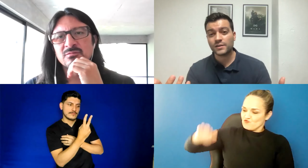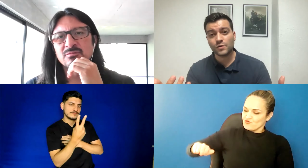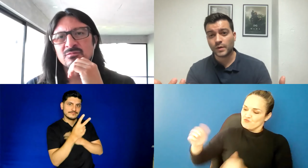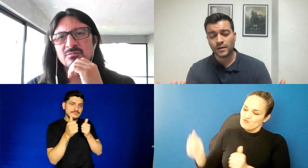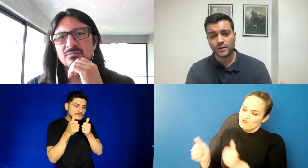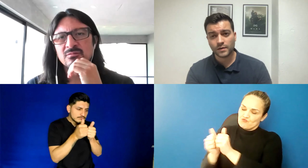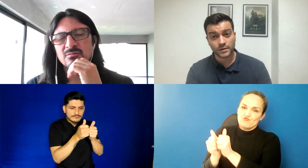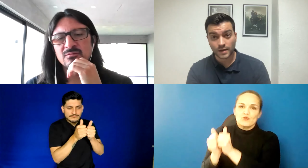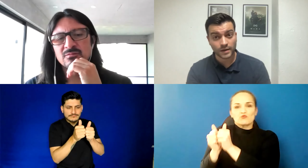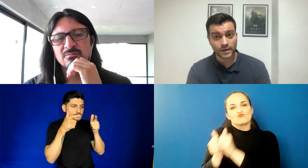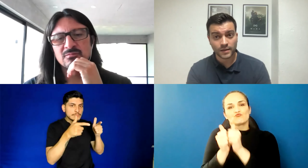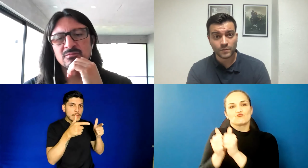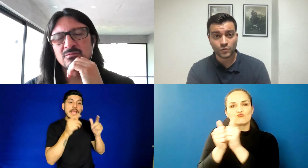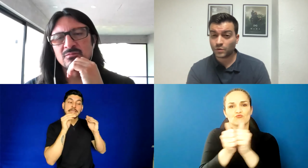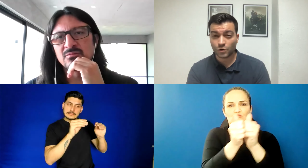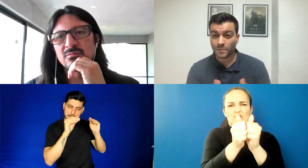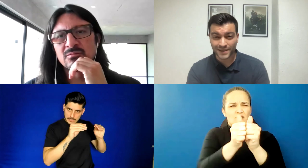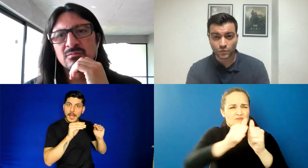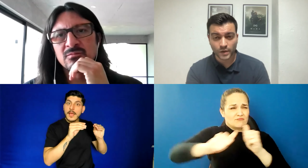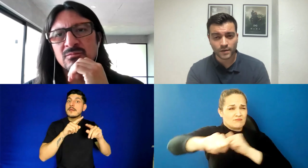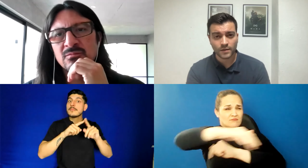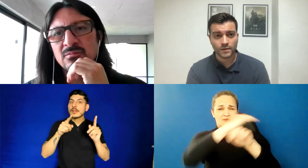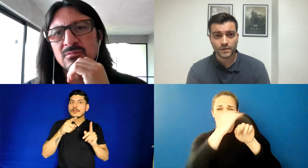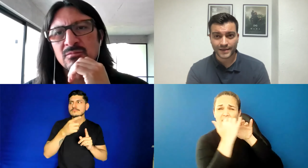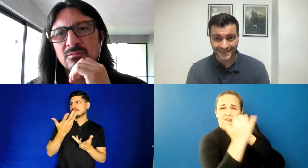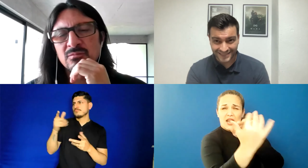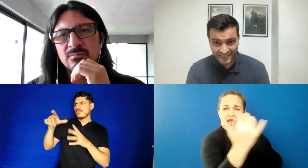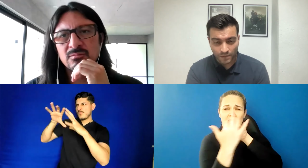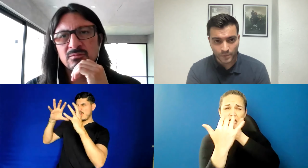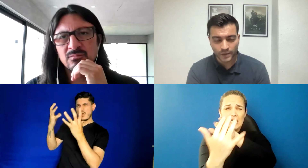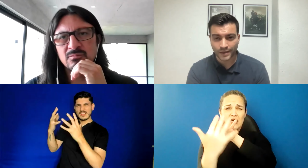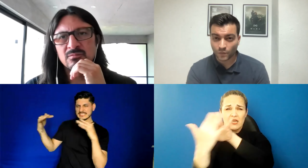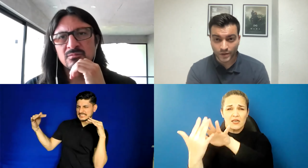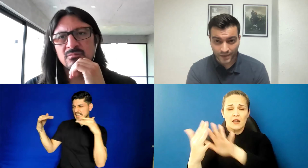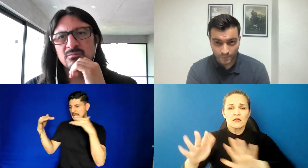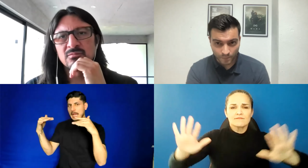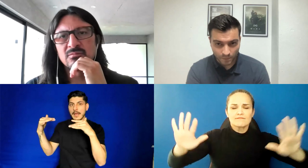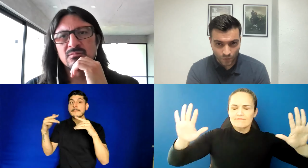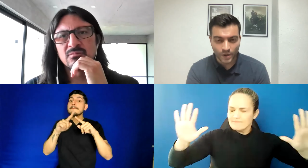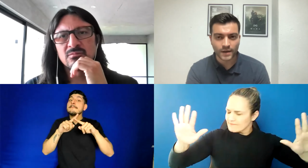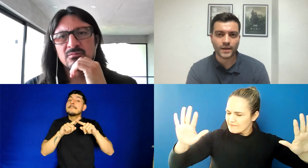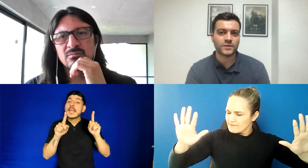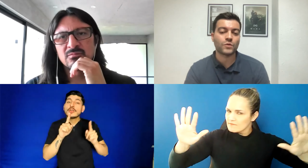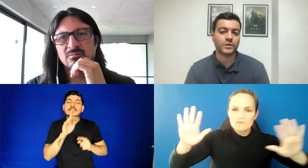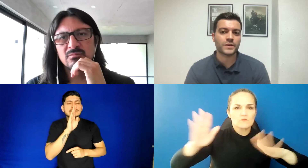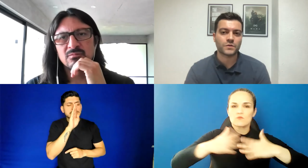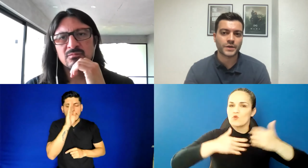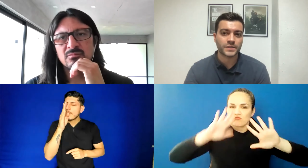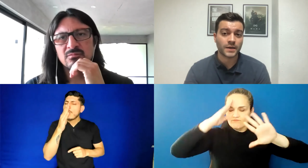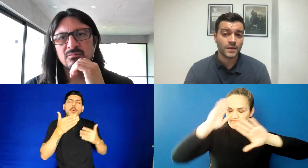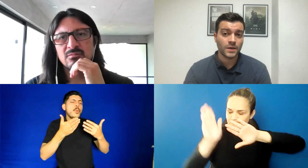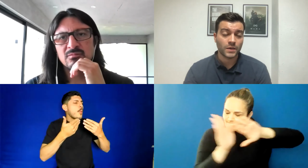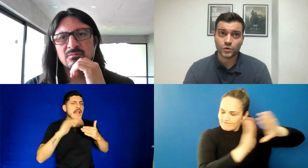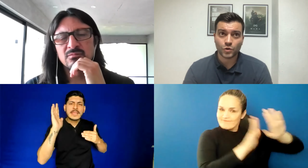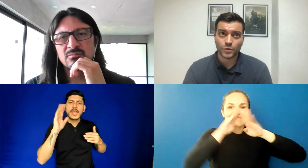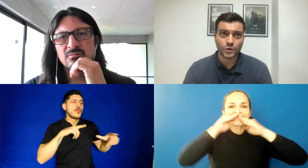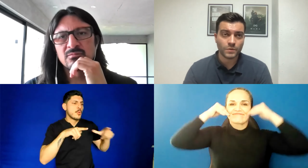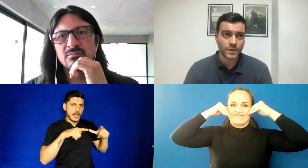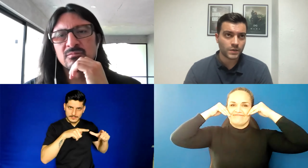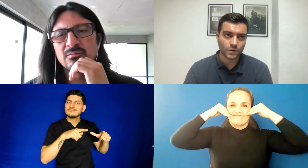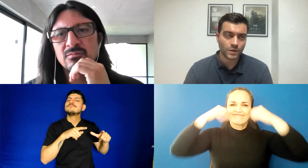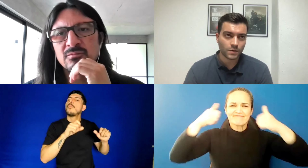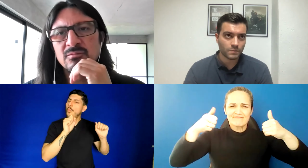a world for his son that was based on happiness and fun. He was trying to keep his son separated